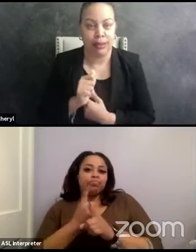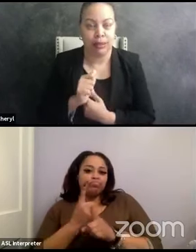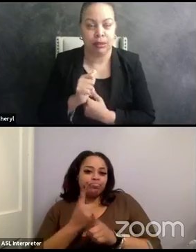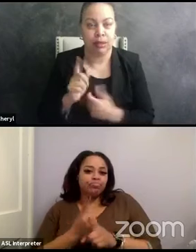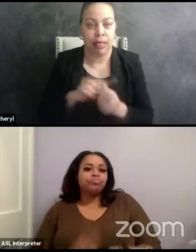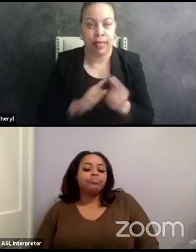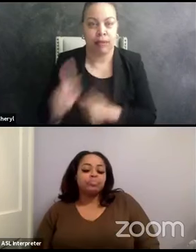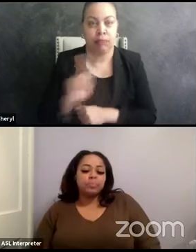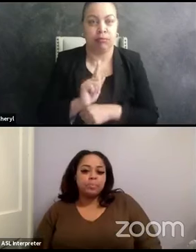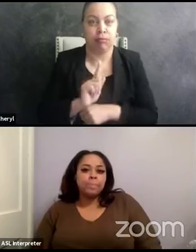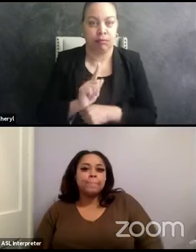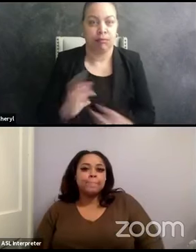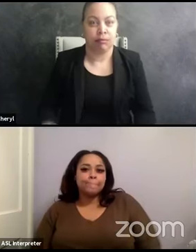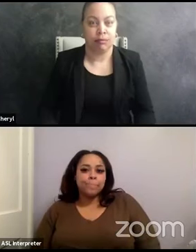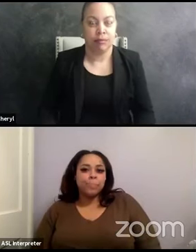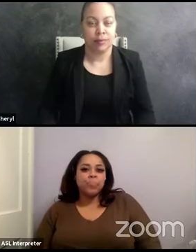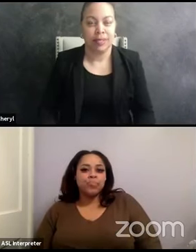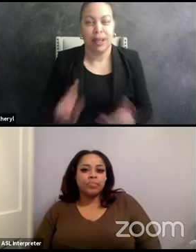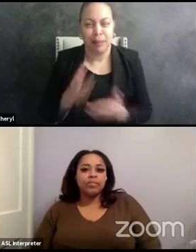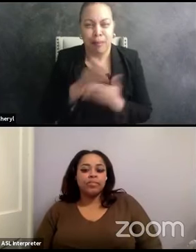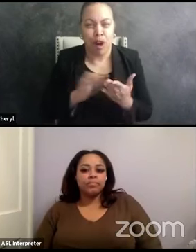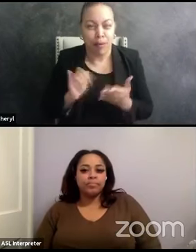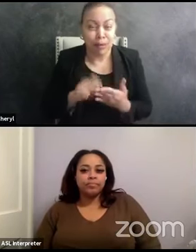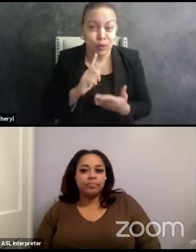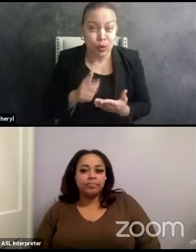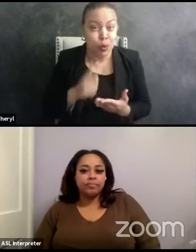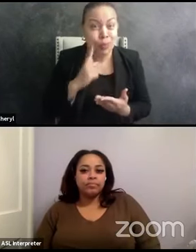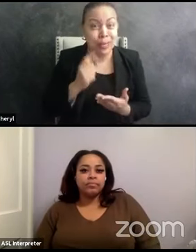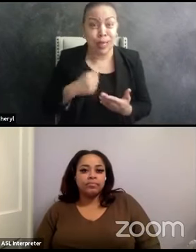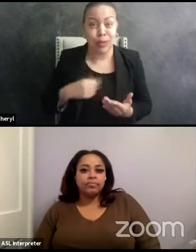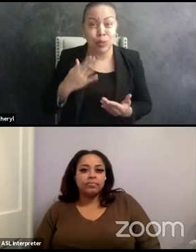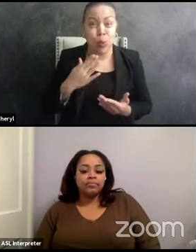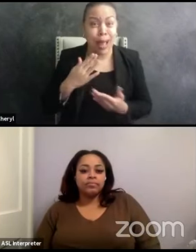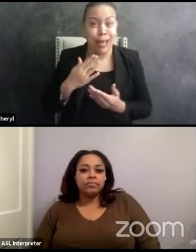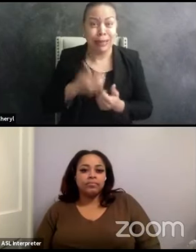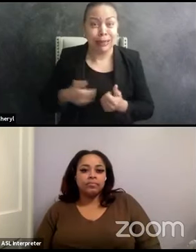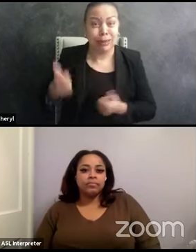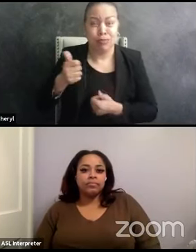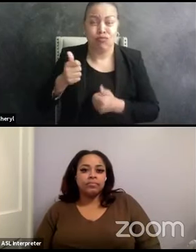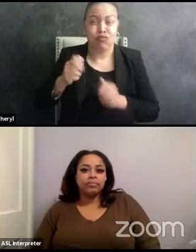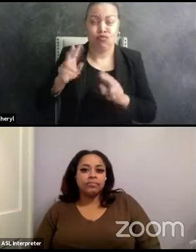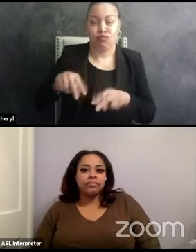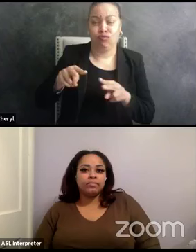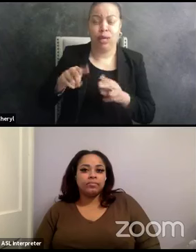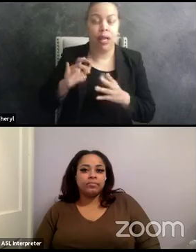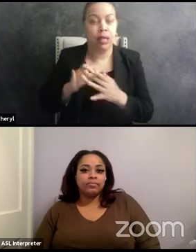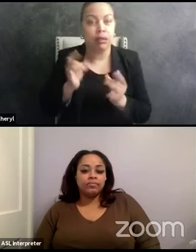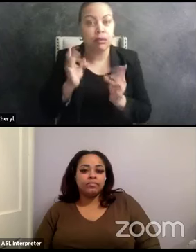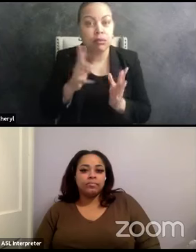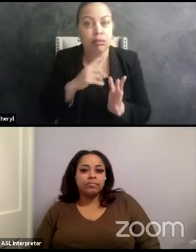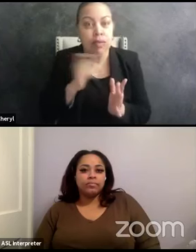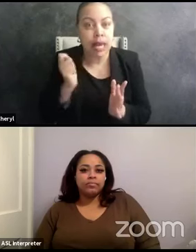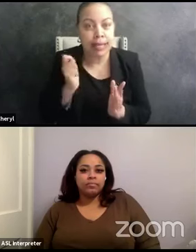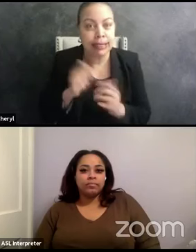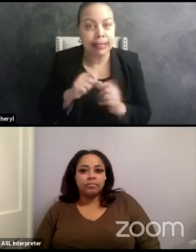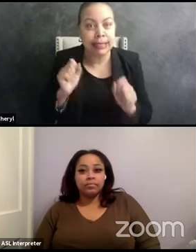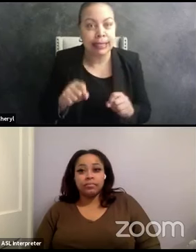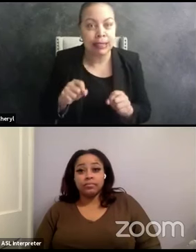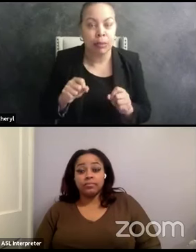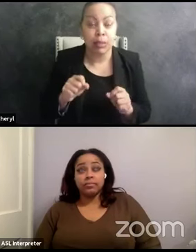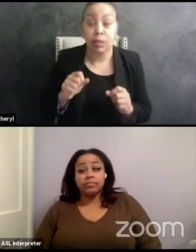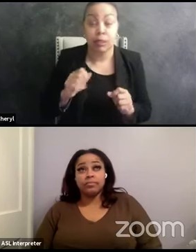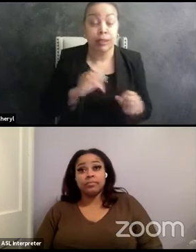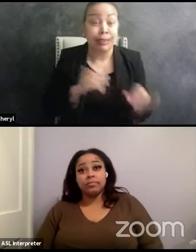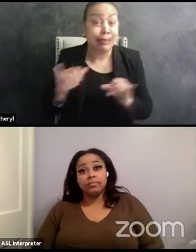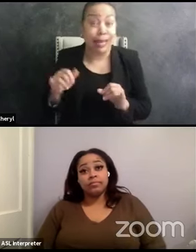I think part of that, it has to be because white supremacy is such a brutal, ugly, disgusting system. And so is, you know, hypercapitalism,